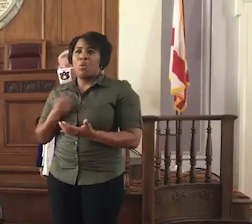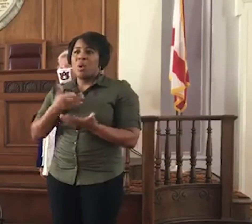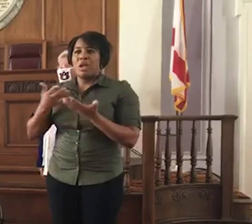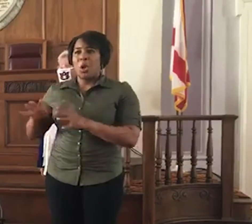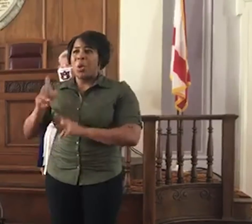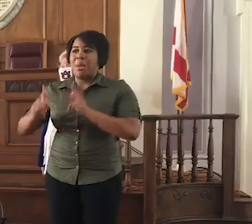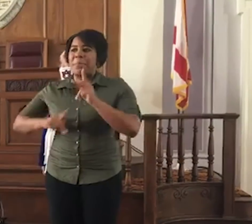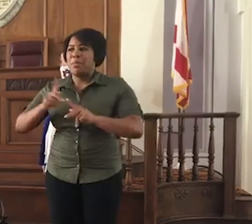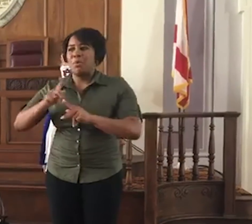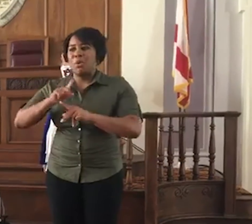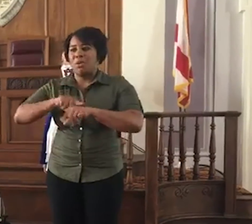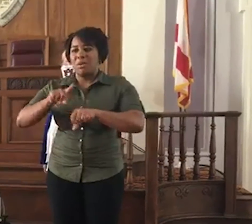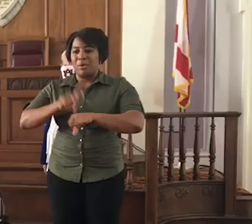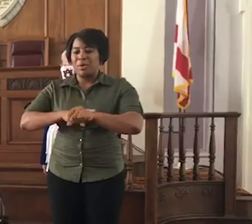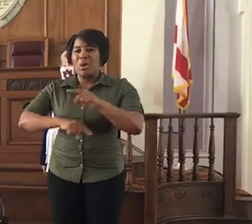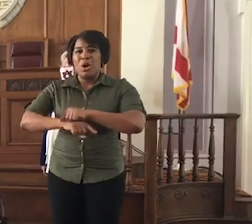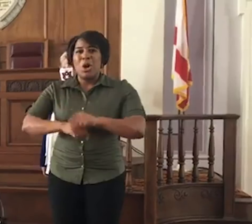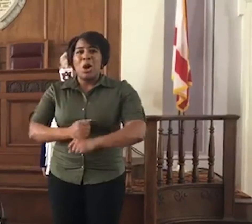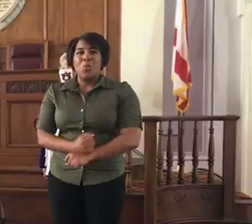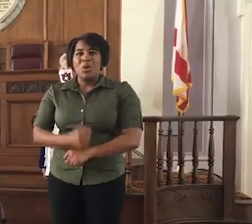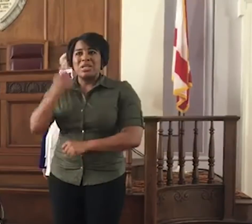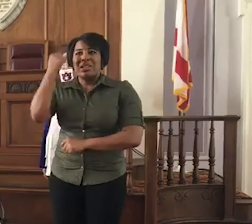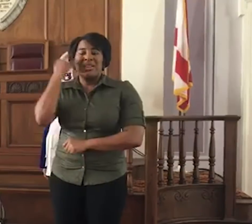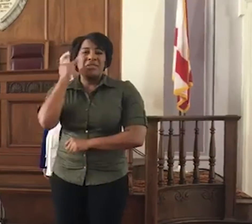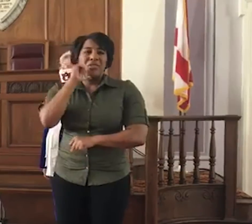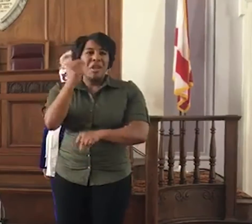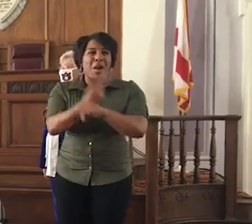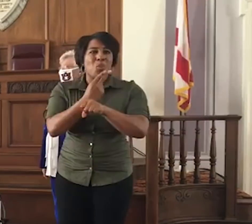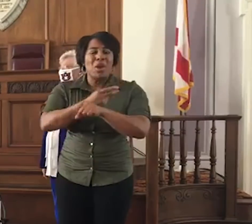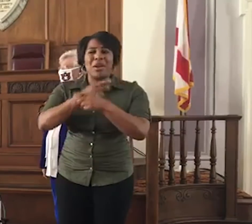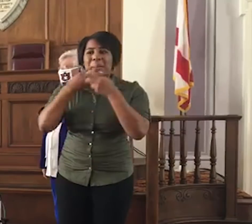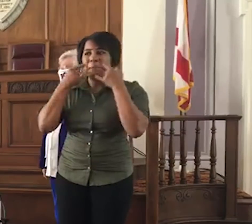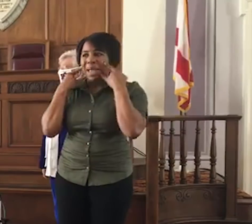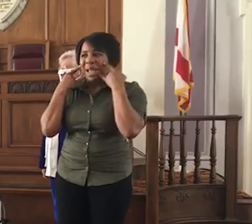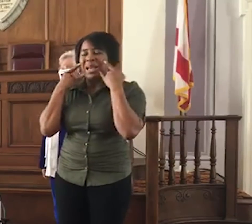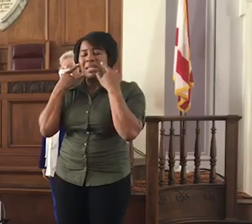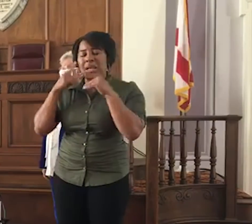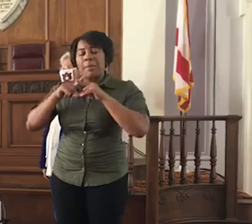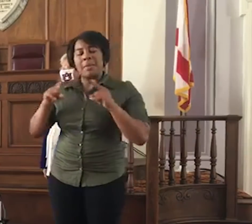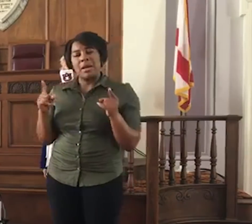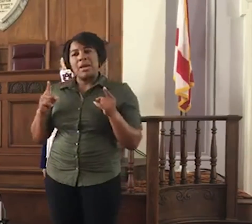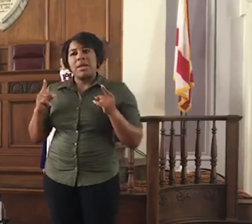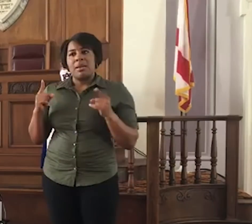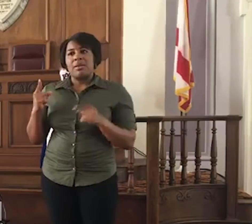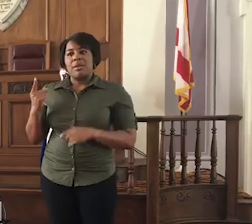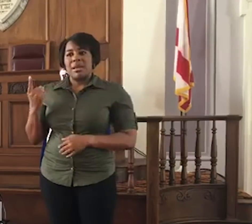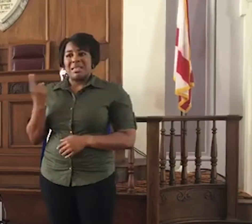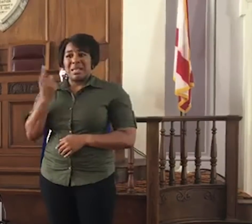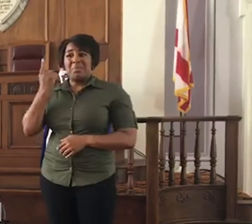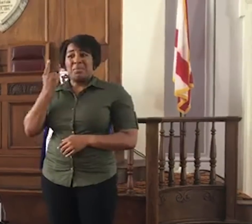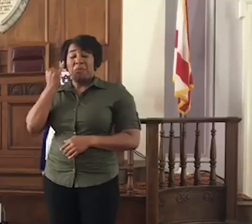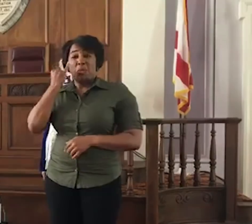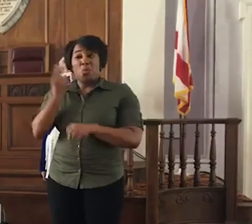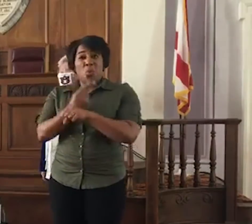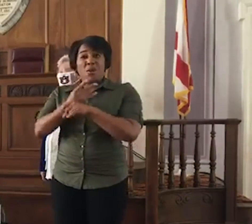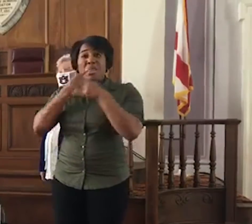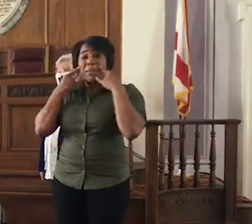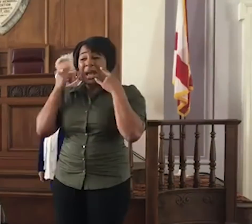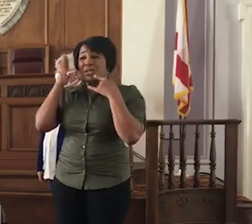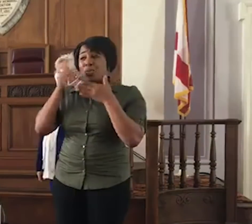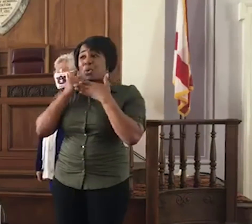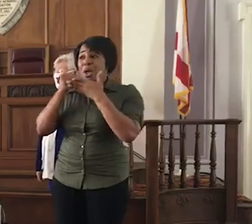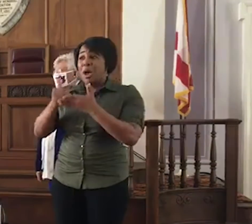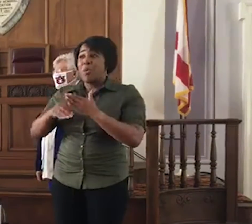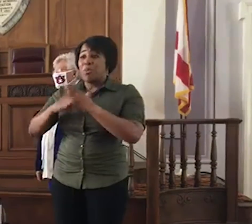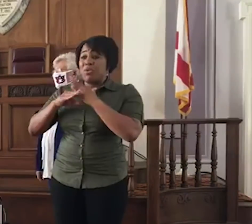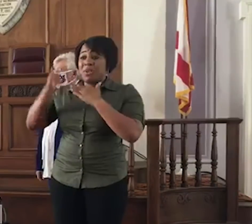issuing citations to people that don't have masks. But this is something that will prevent disease from occurring in our state, and it's